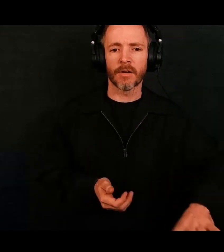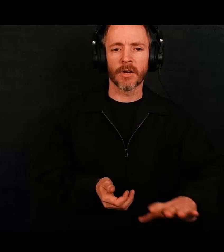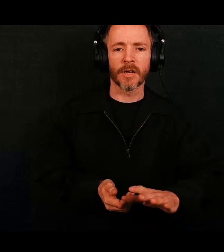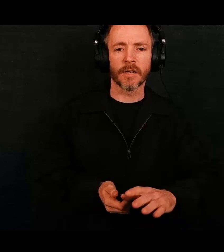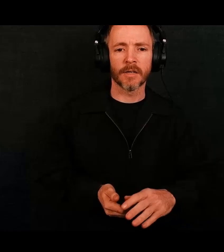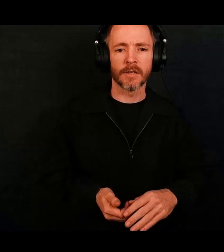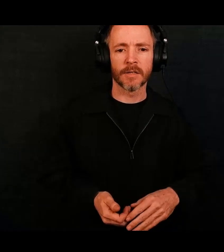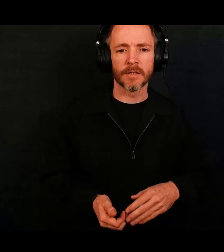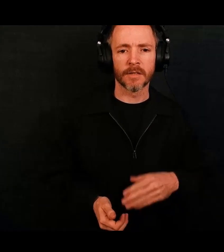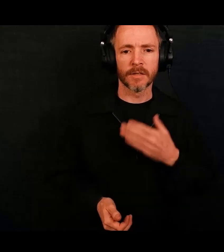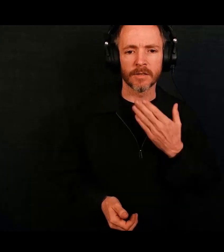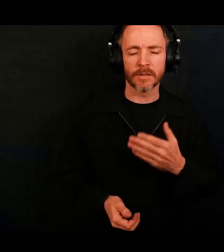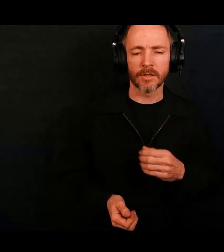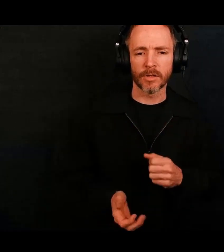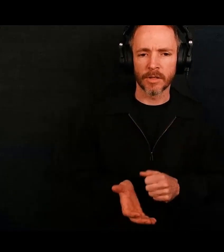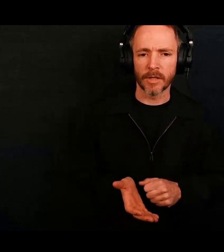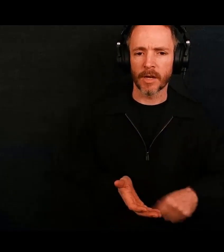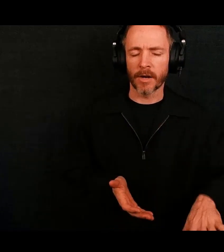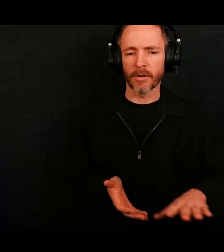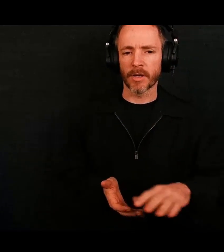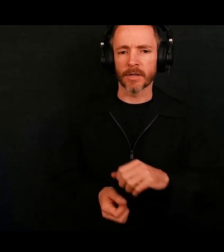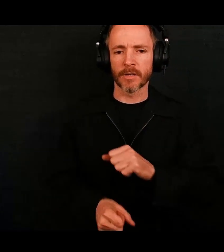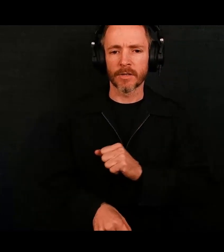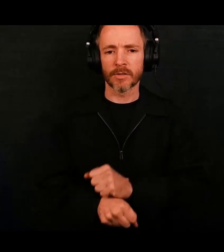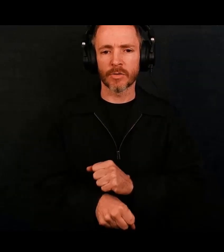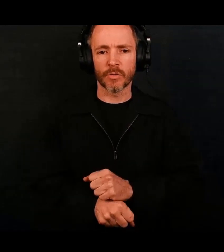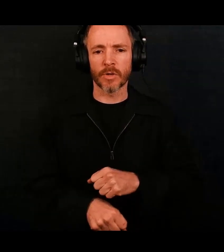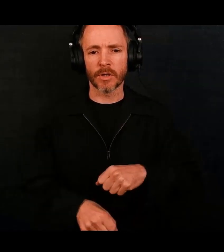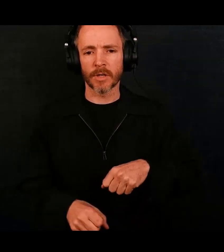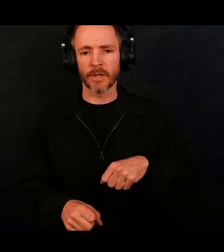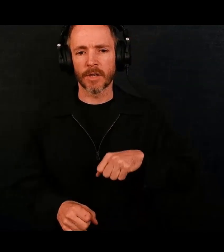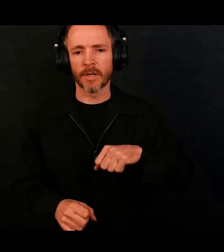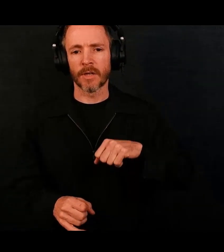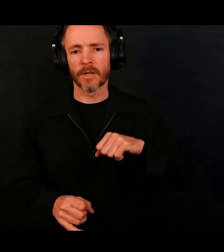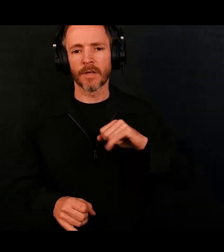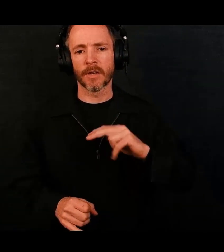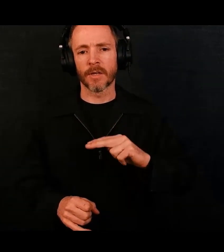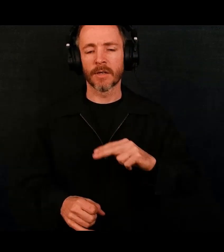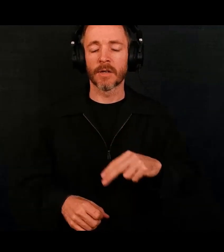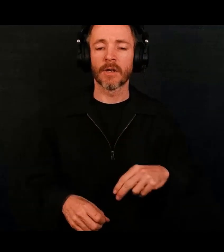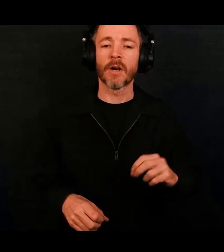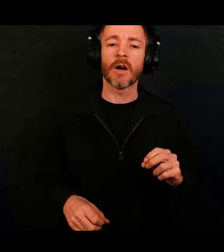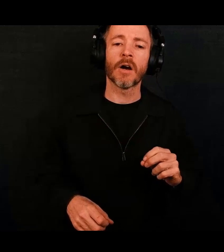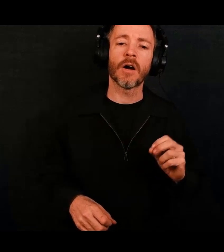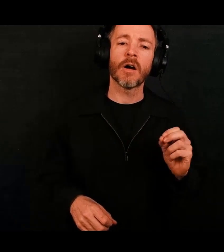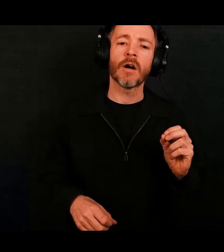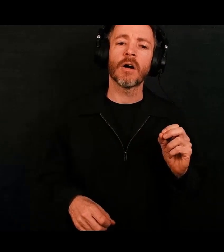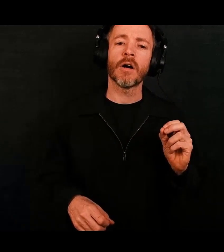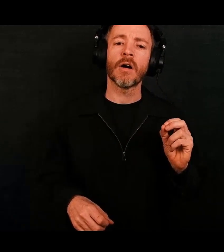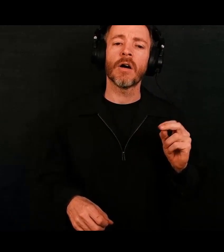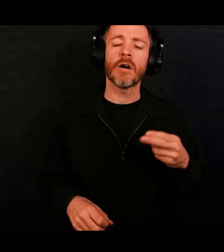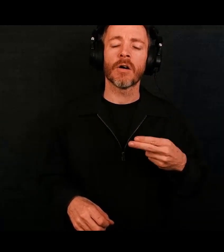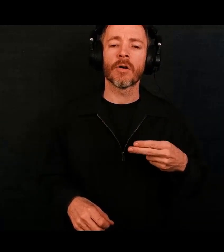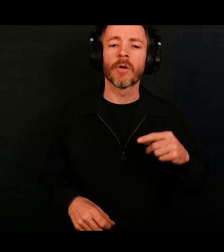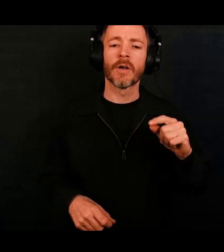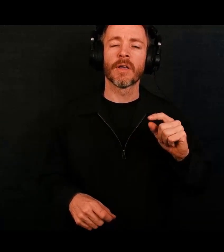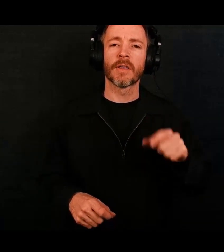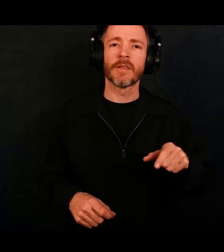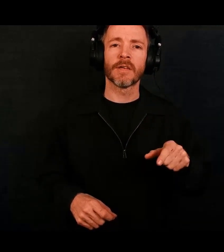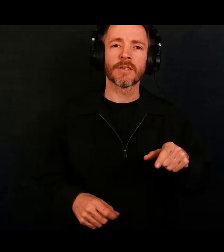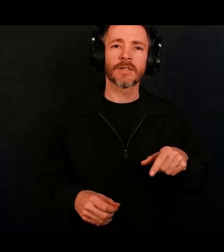Clean area. It's a good area to work in.